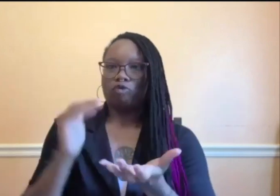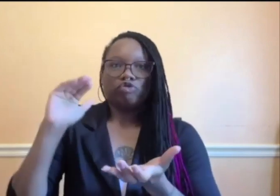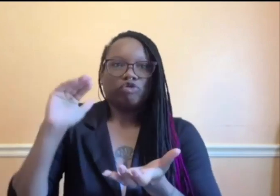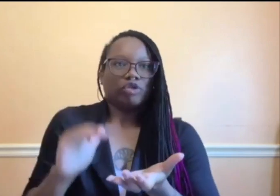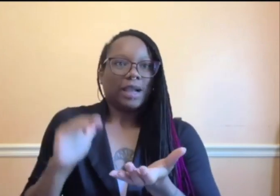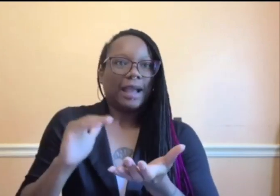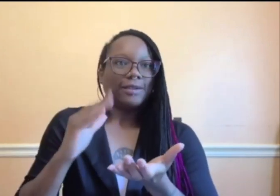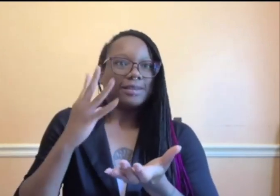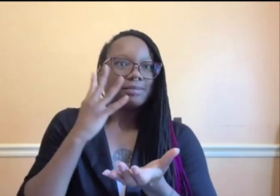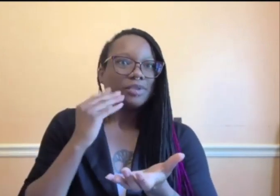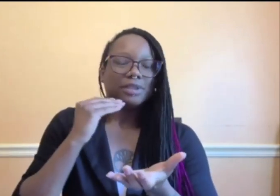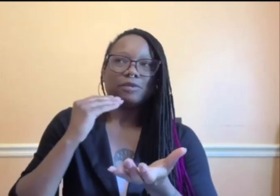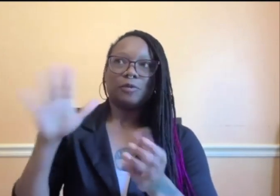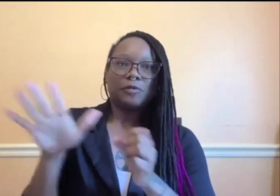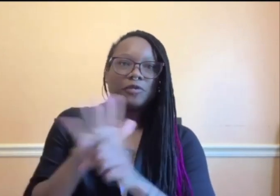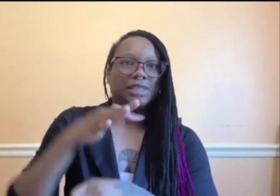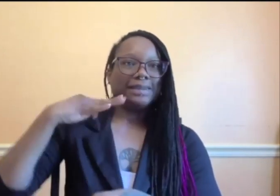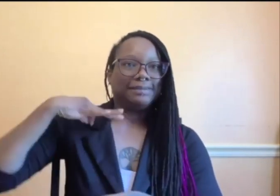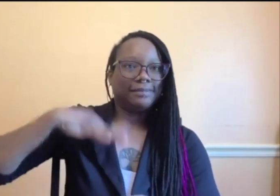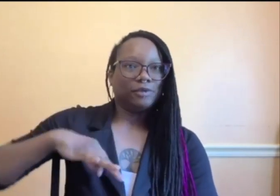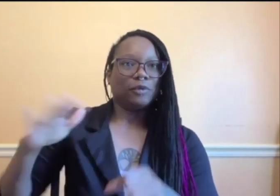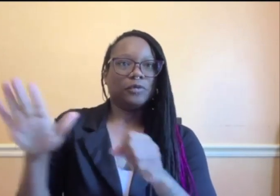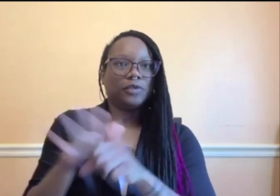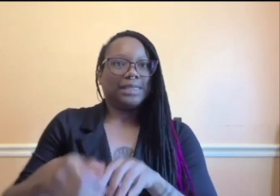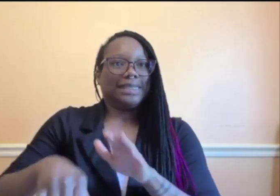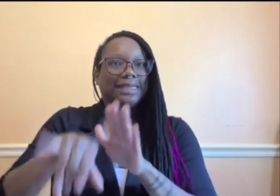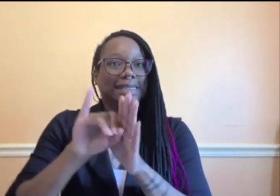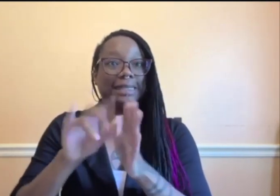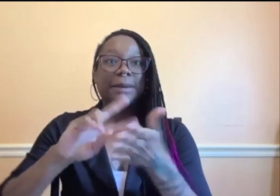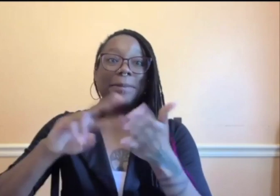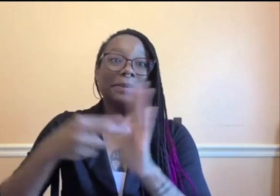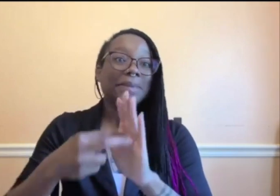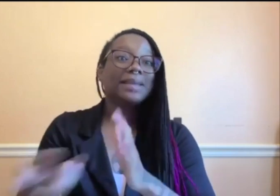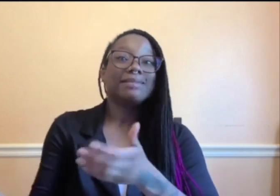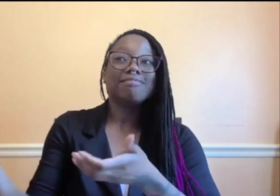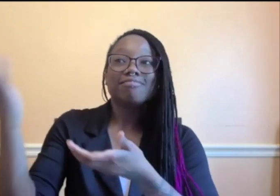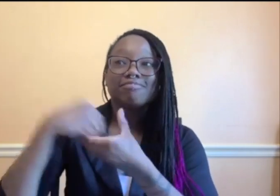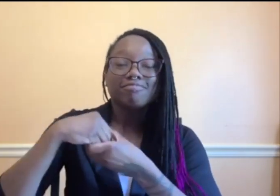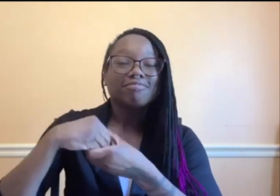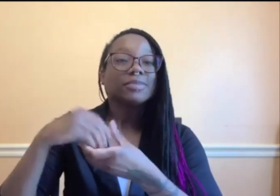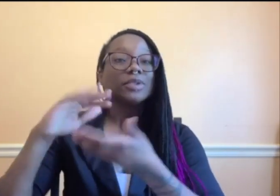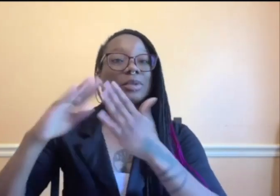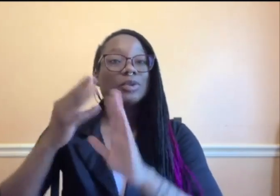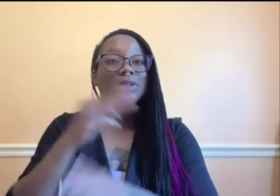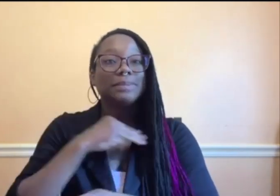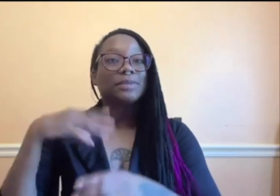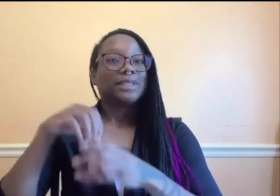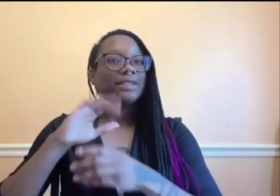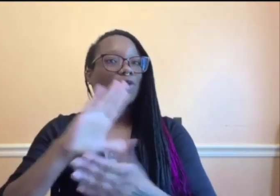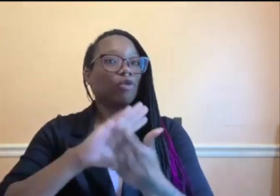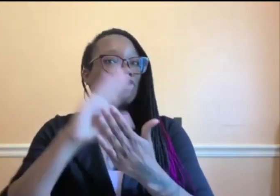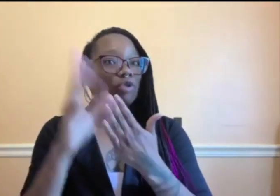those Black deaf students as a child have that experience and are also able to gain from including all of